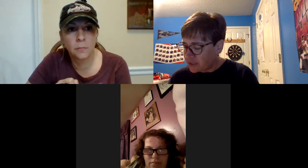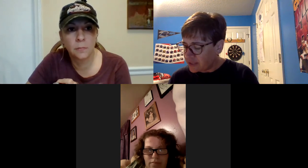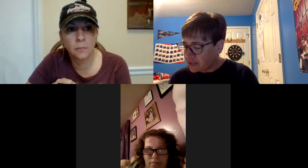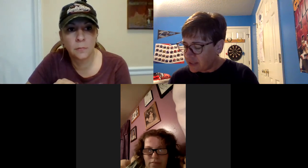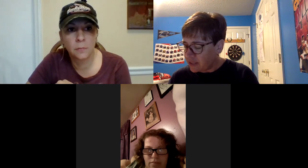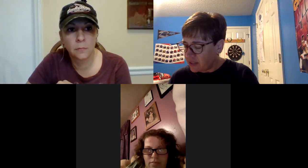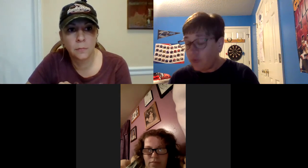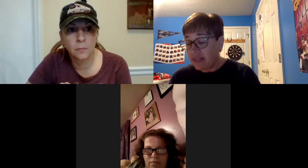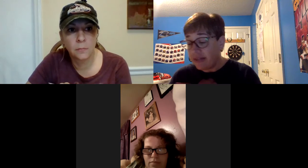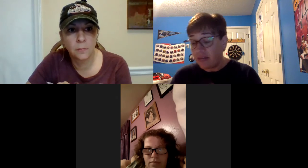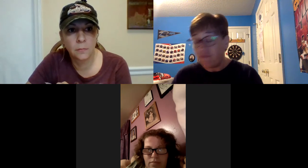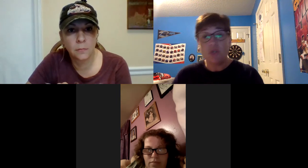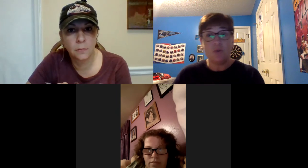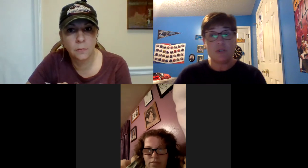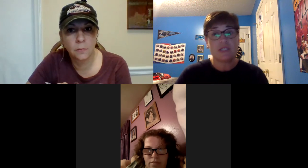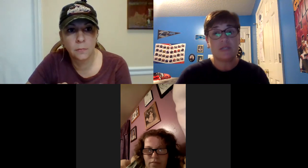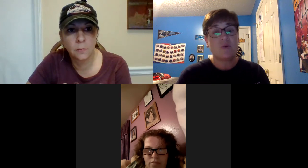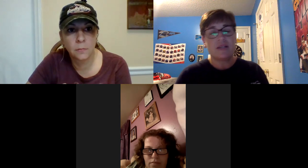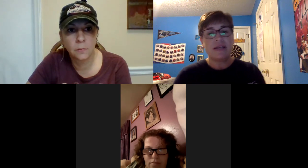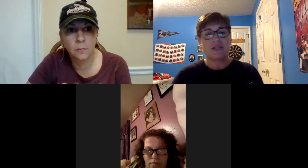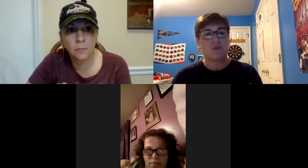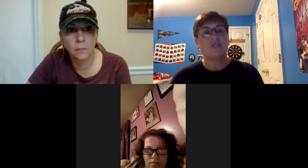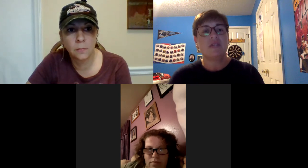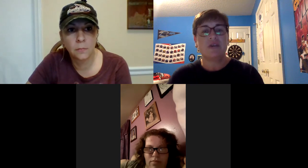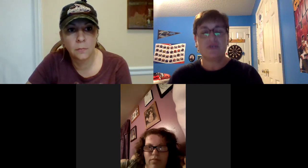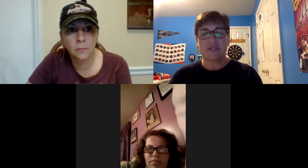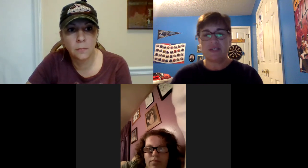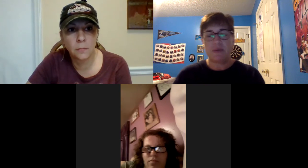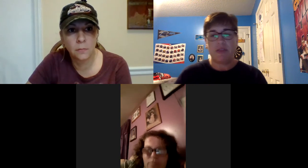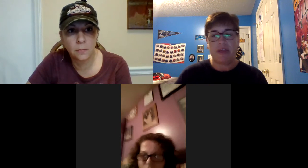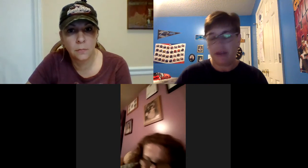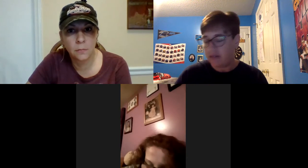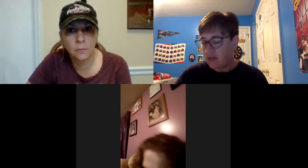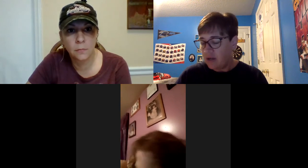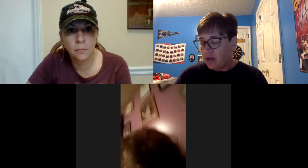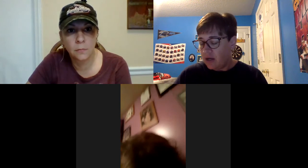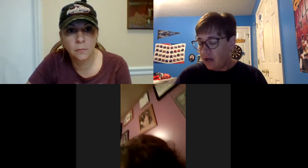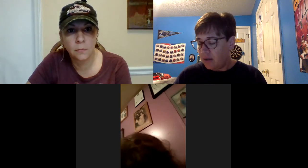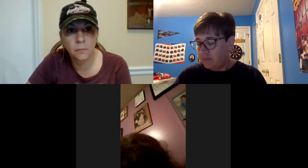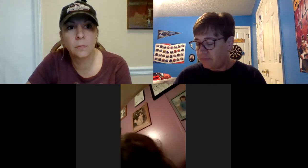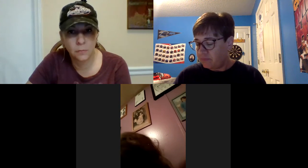Just trying to see. Oh, and then like confused is one of the last ones. So there, you're just going to spell that.